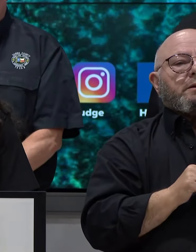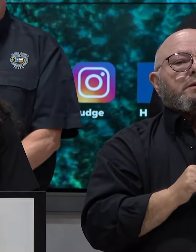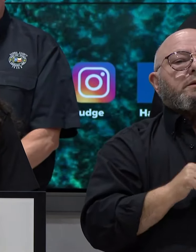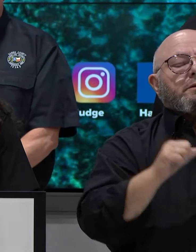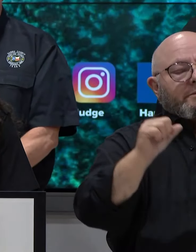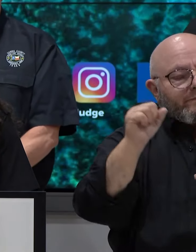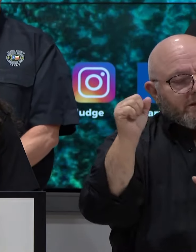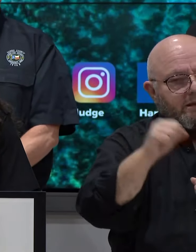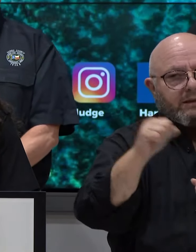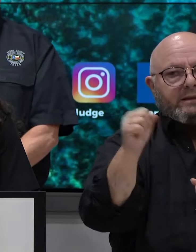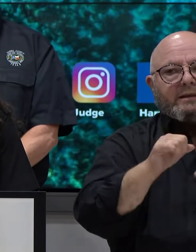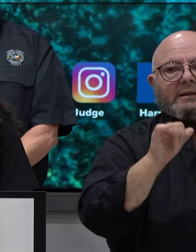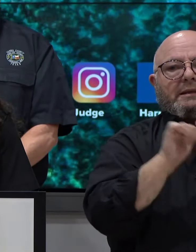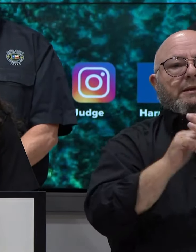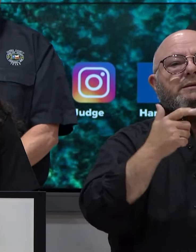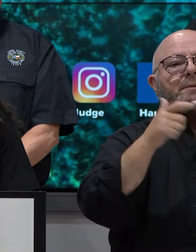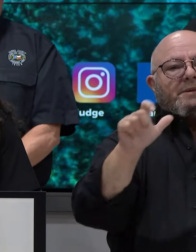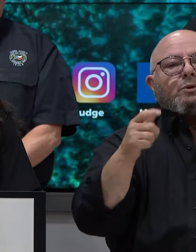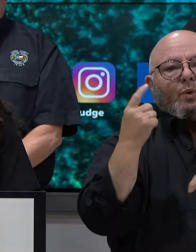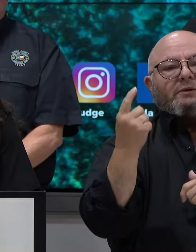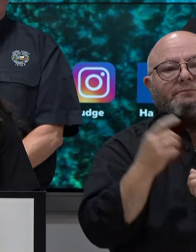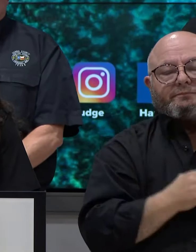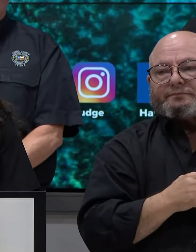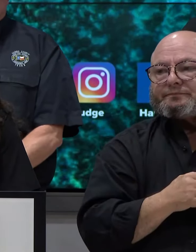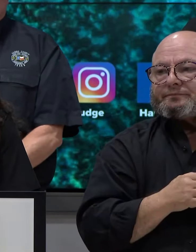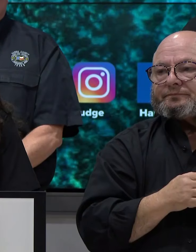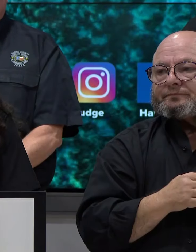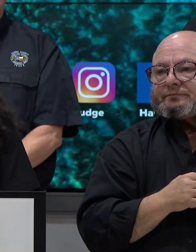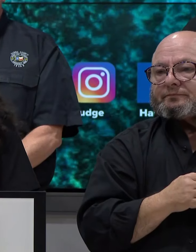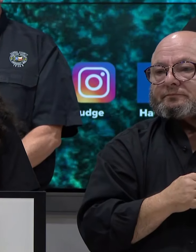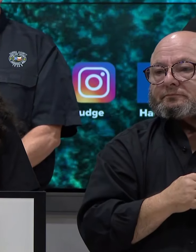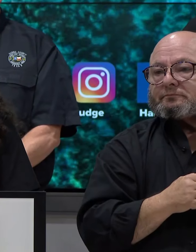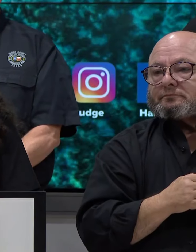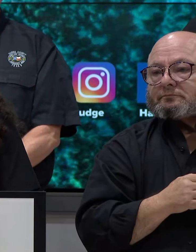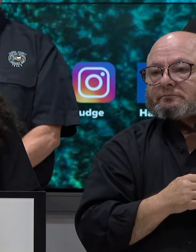And so, I mean, that's a big one.